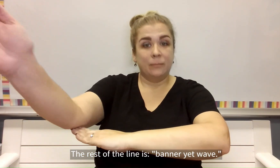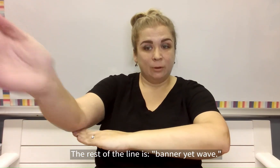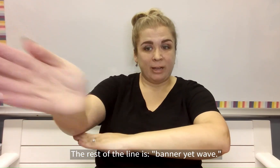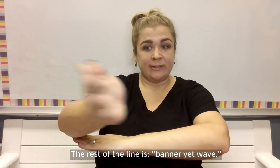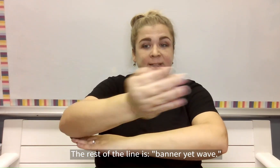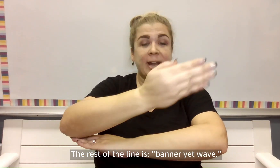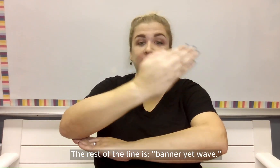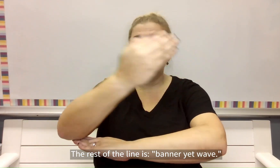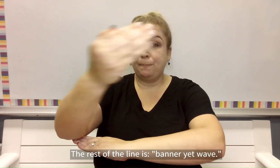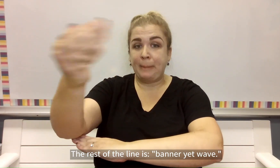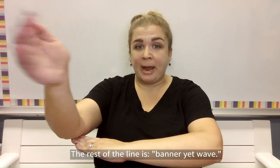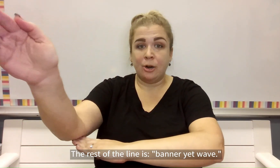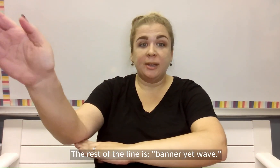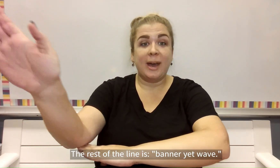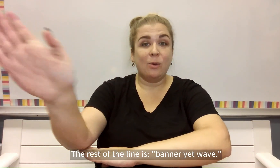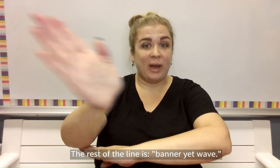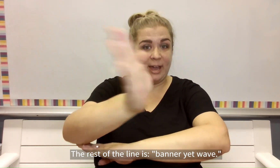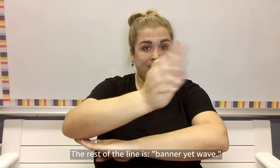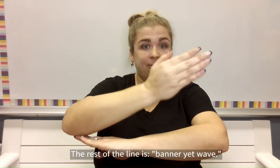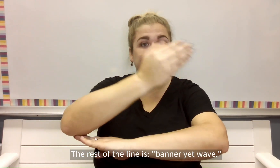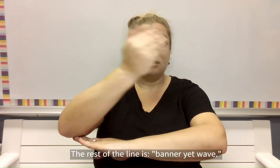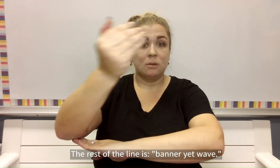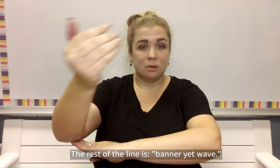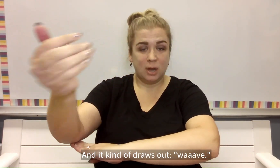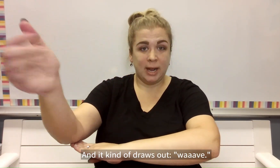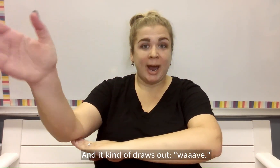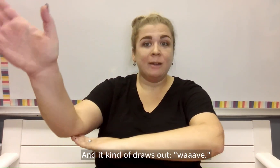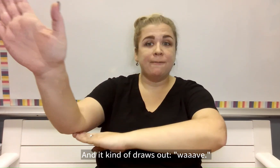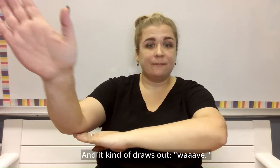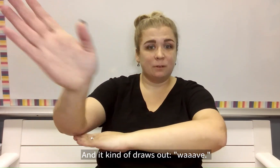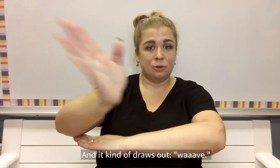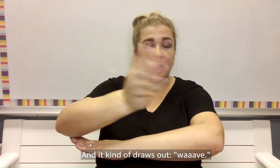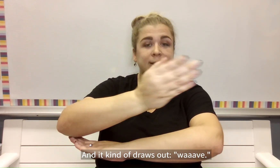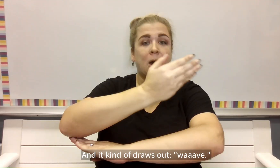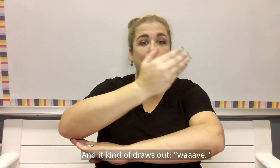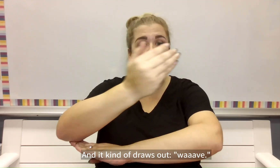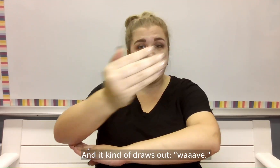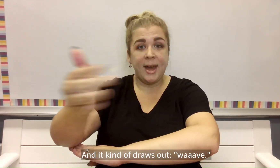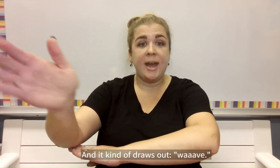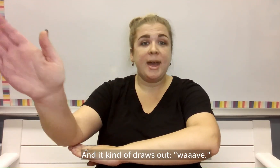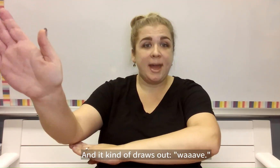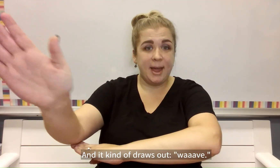The rest of the line is banner yet wave. And it kind of draws out wave.